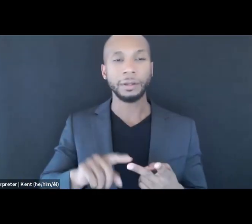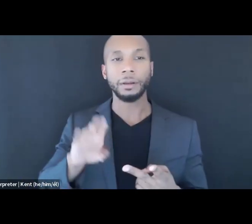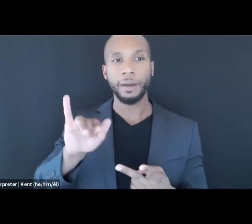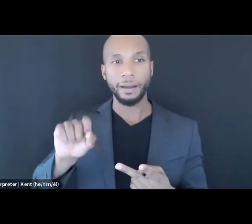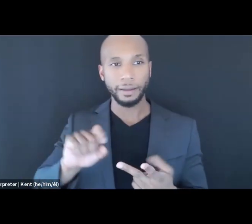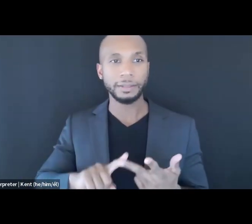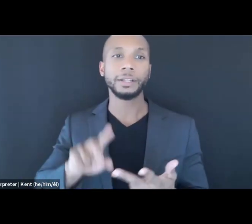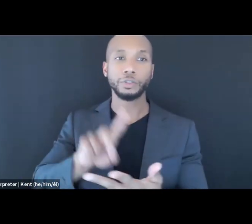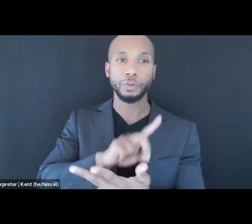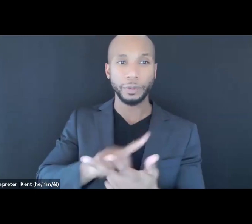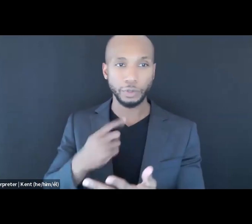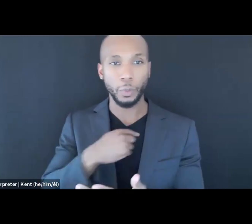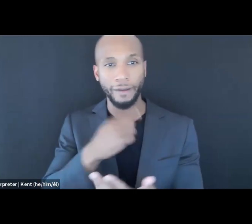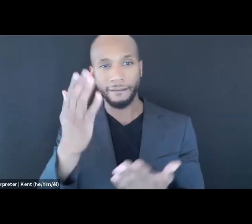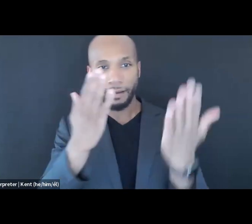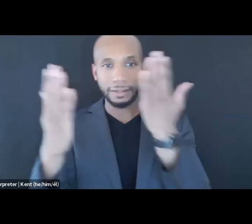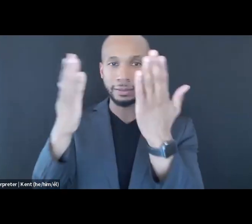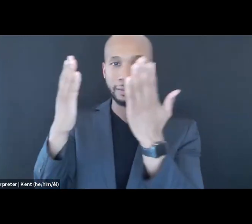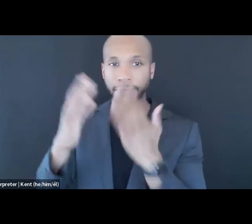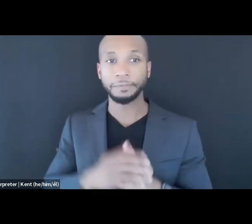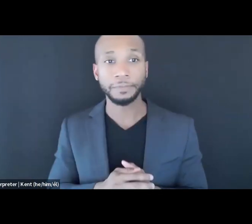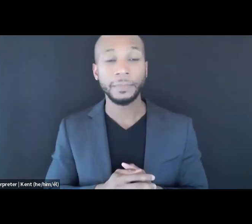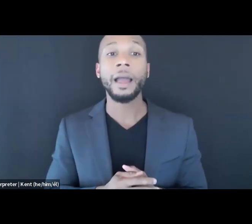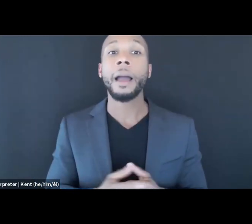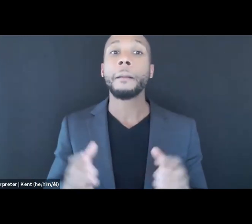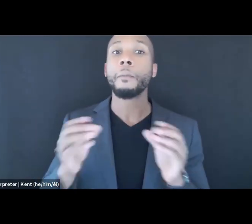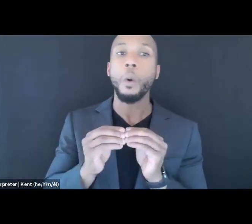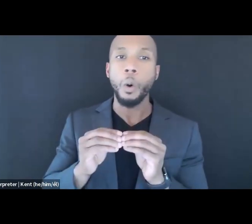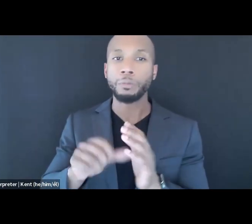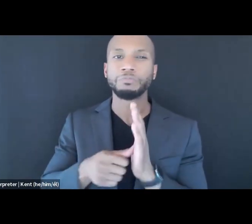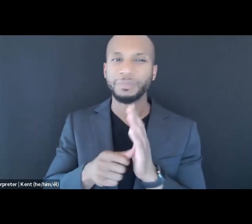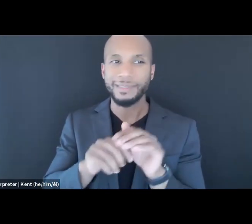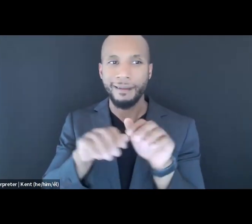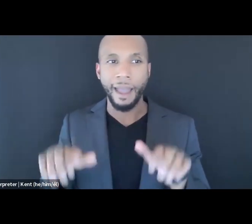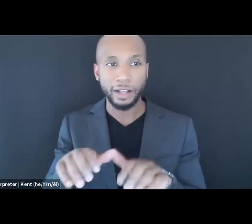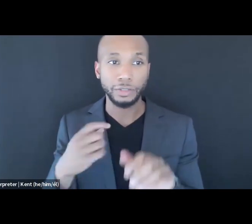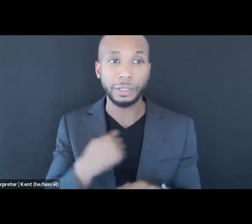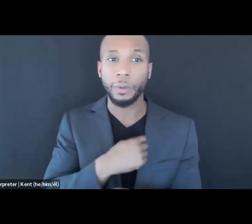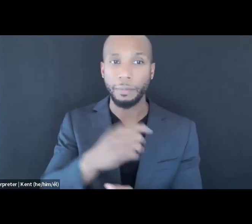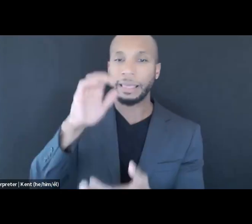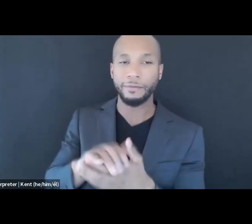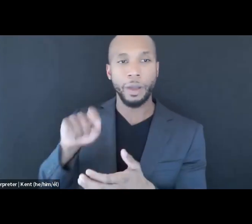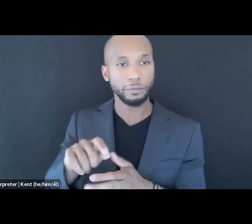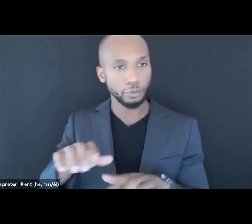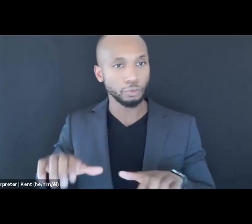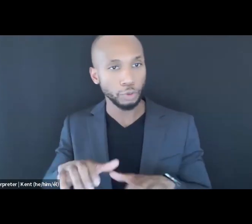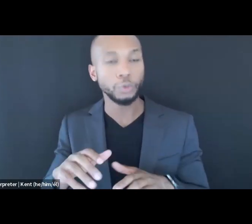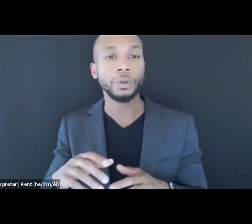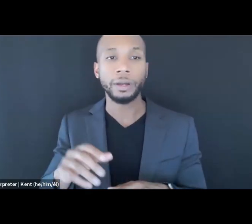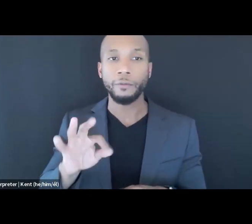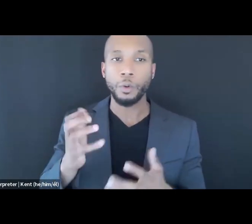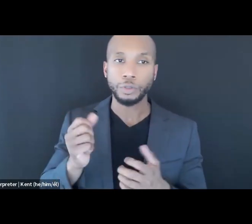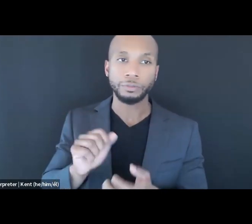and discrimination we faced, and even more the actions that we believed must be taken to